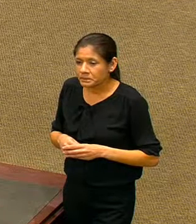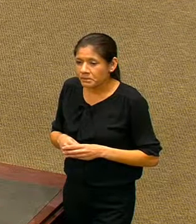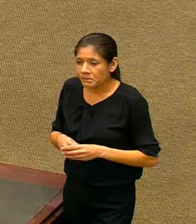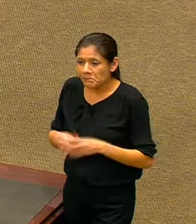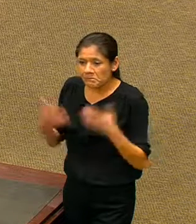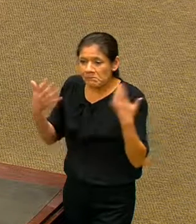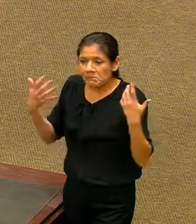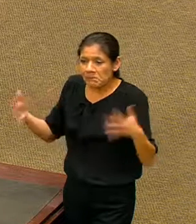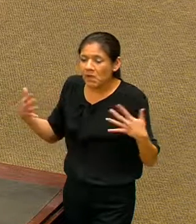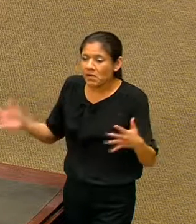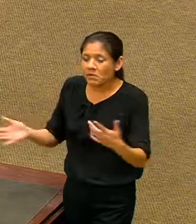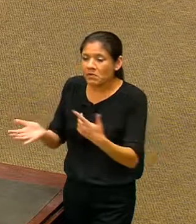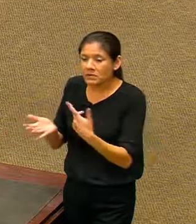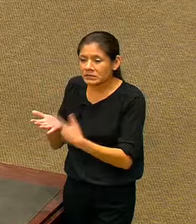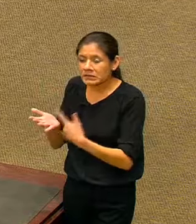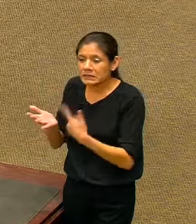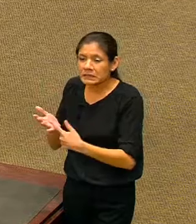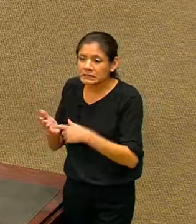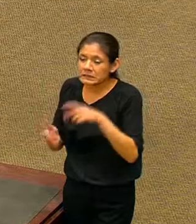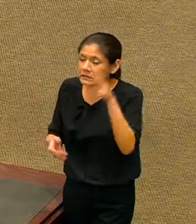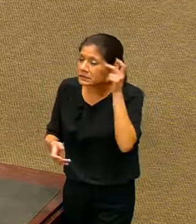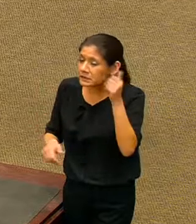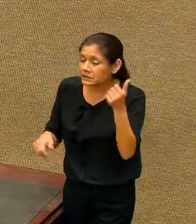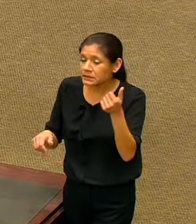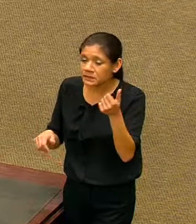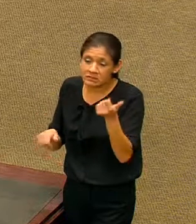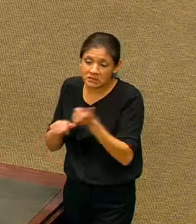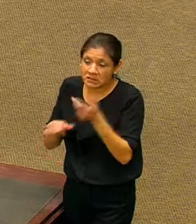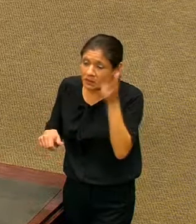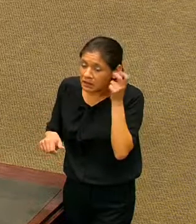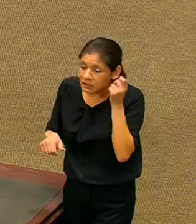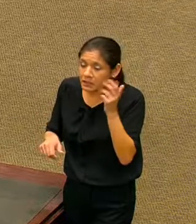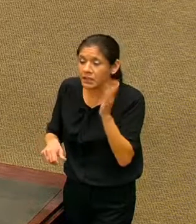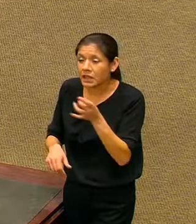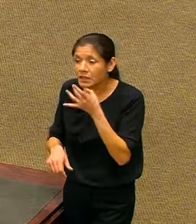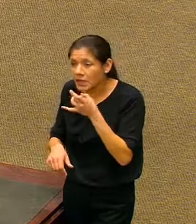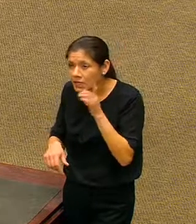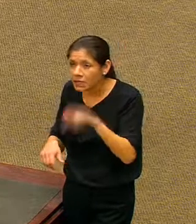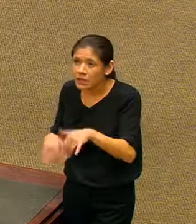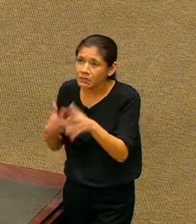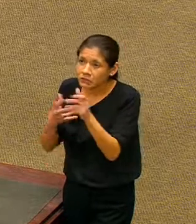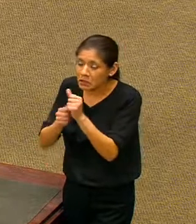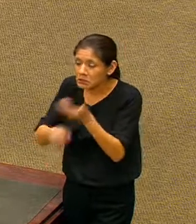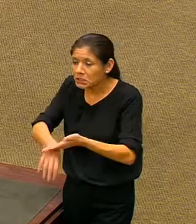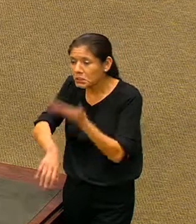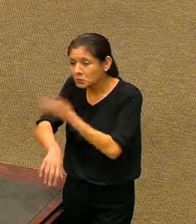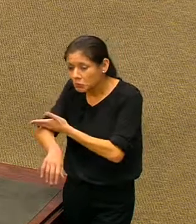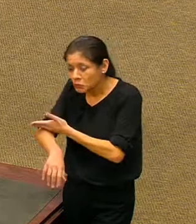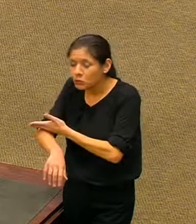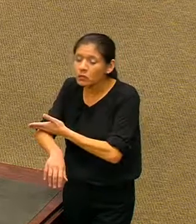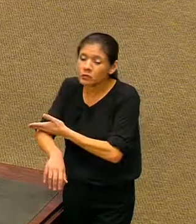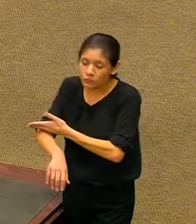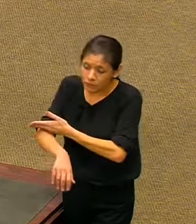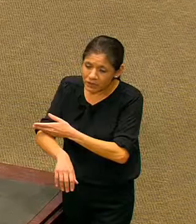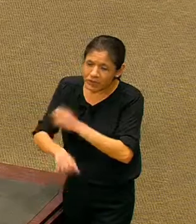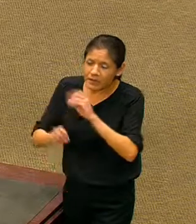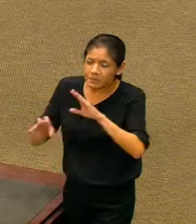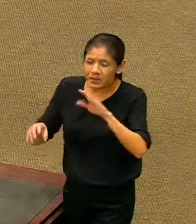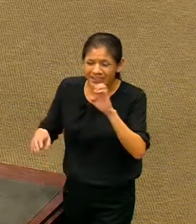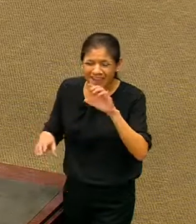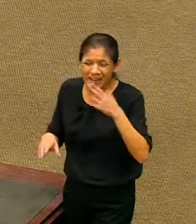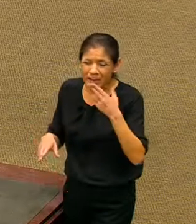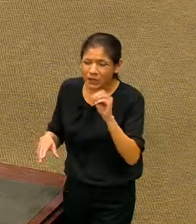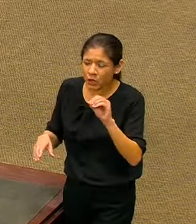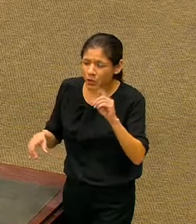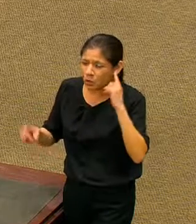I've already touched on it. Assisted listening, we're definitely going to improve that. Lighting needs to be updated. There's many echoes and